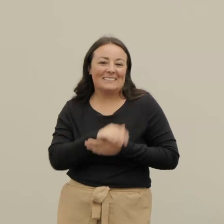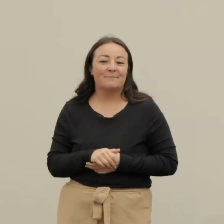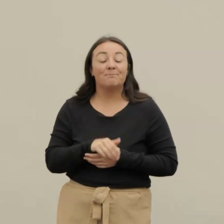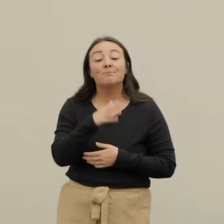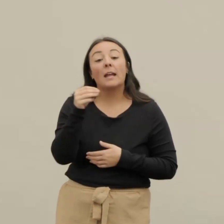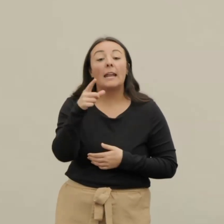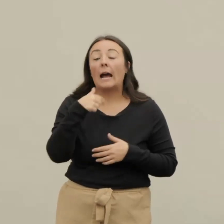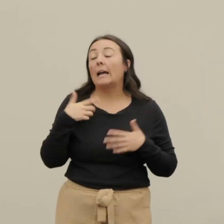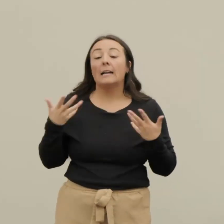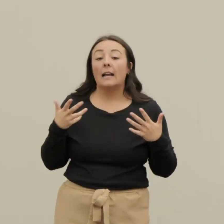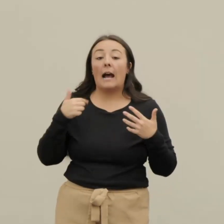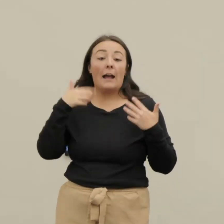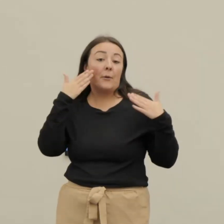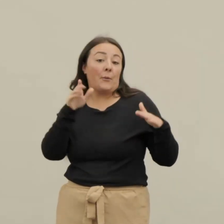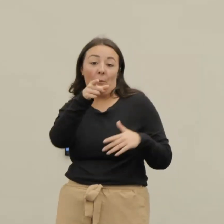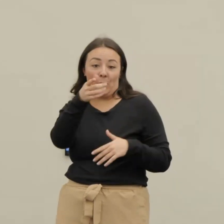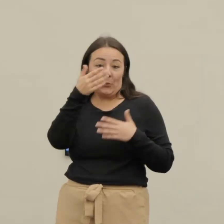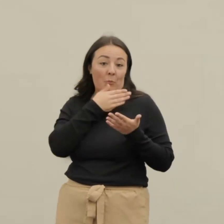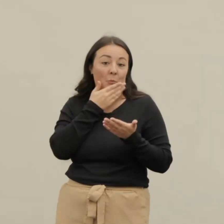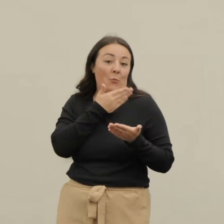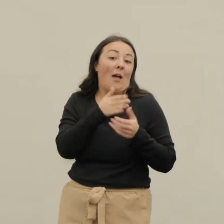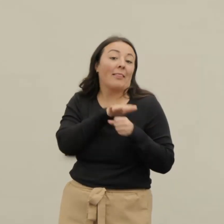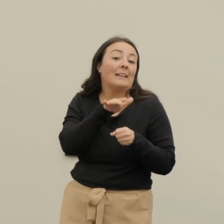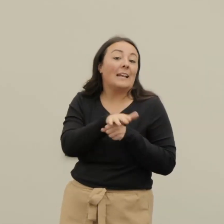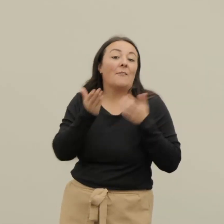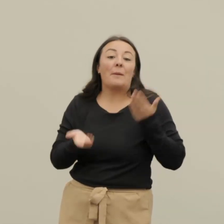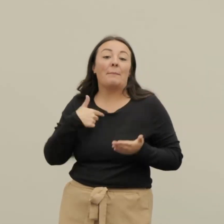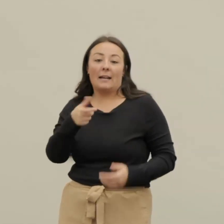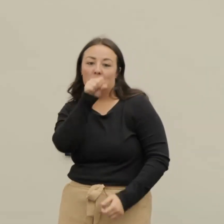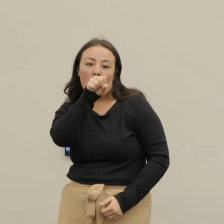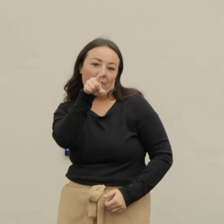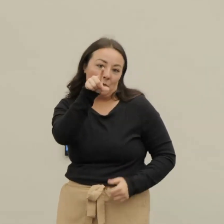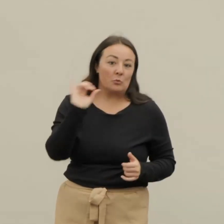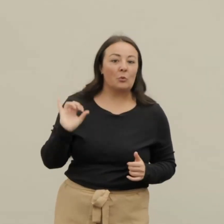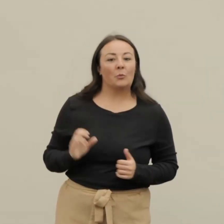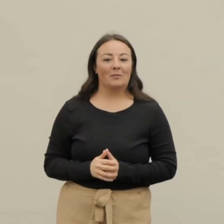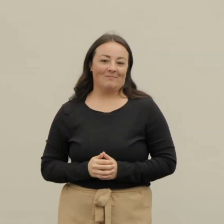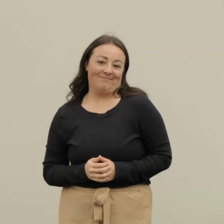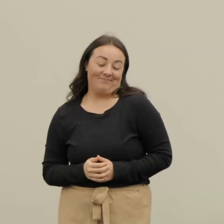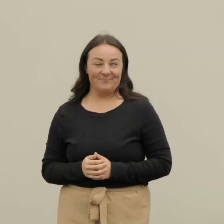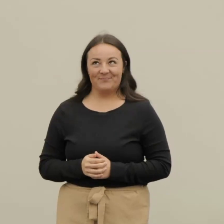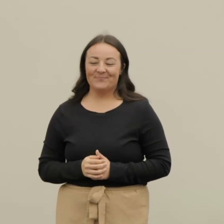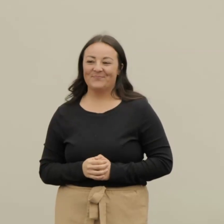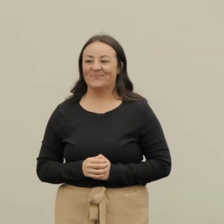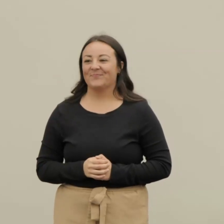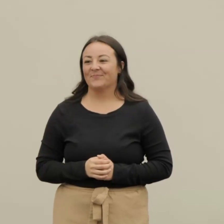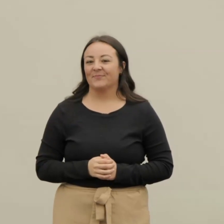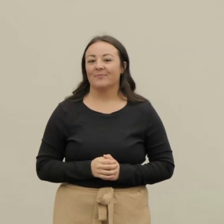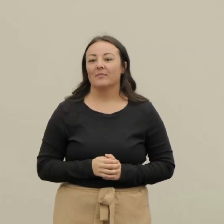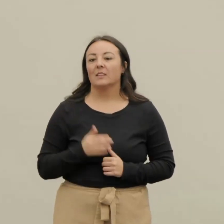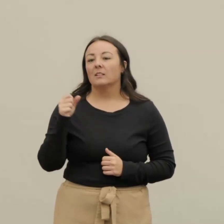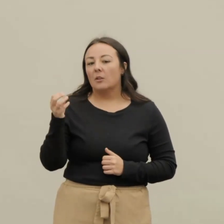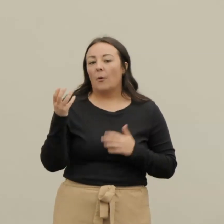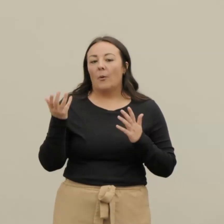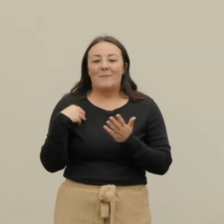And I just don't know you well enough. I may adore you too. So